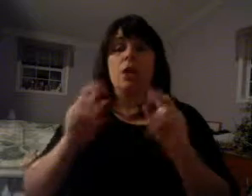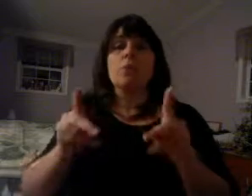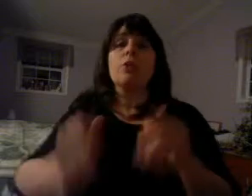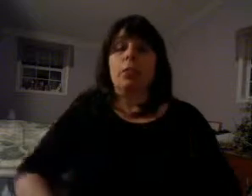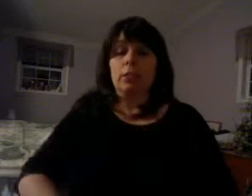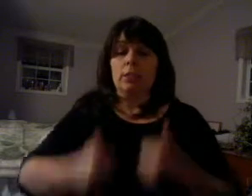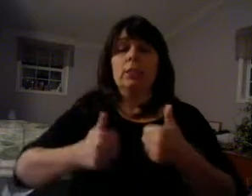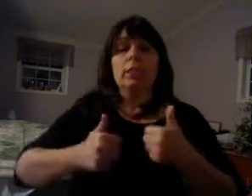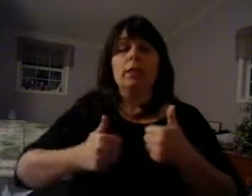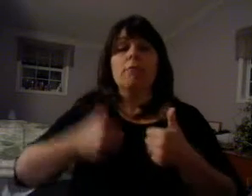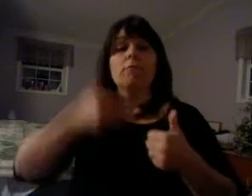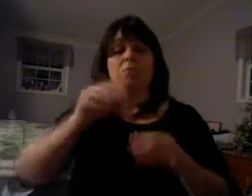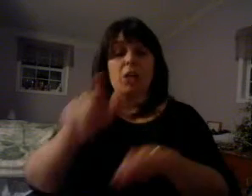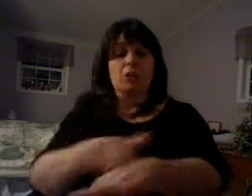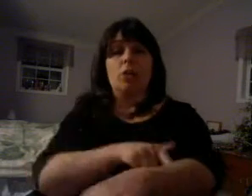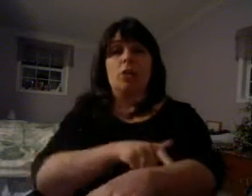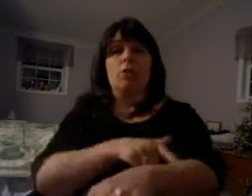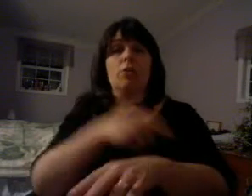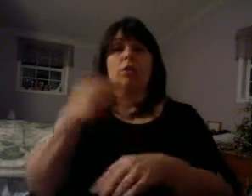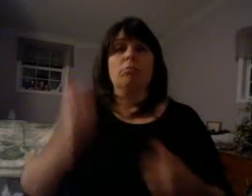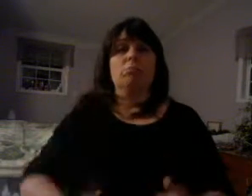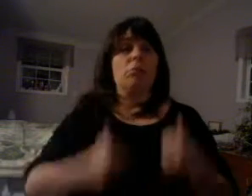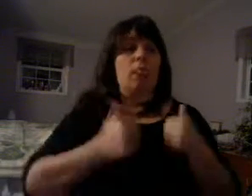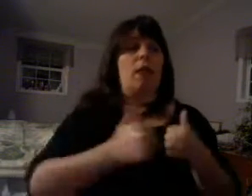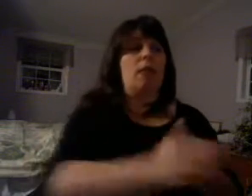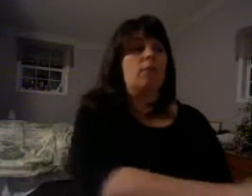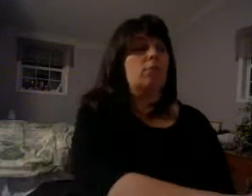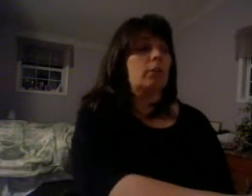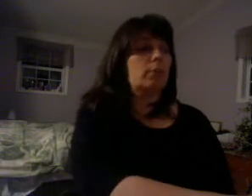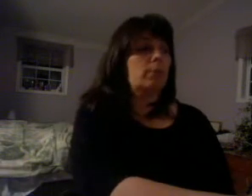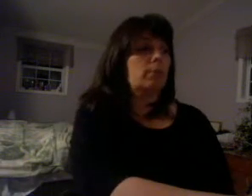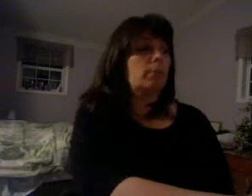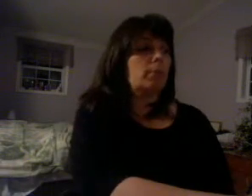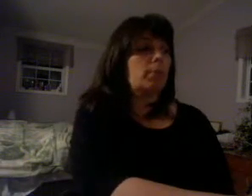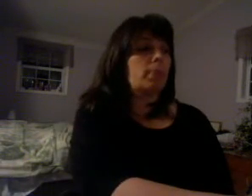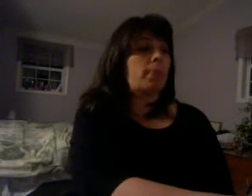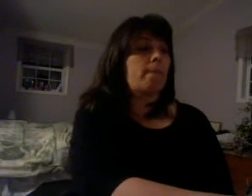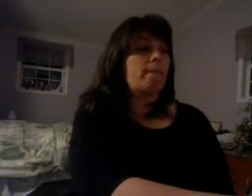Education, employment, family, all of which disintegrated in that society.